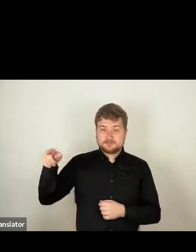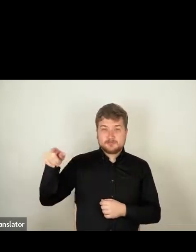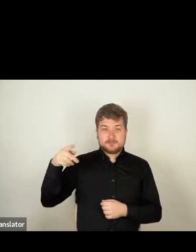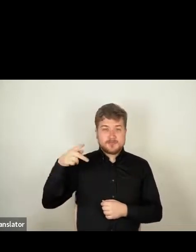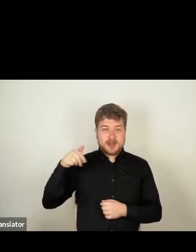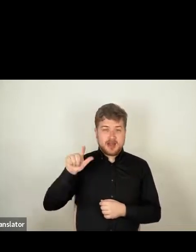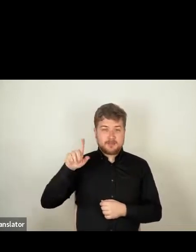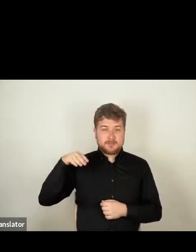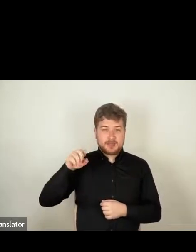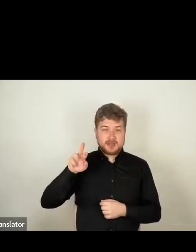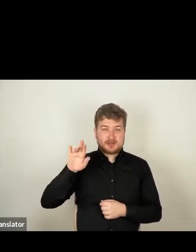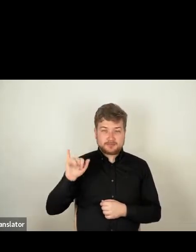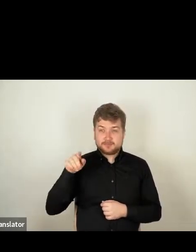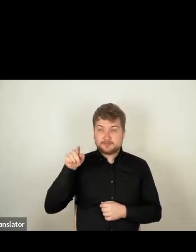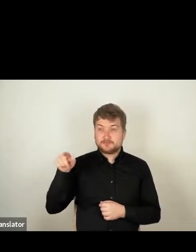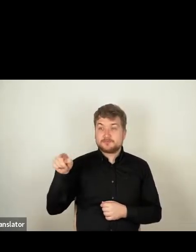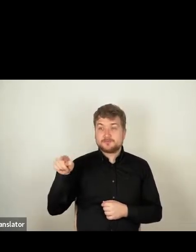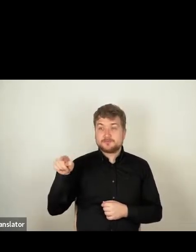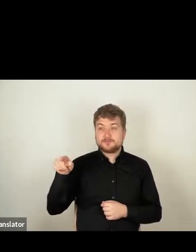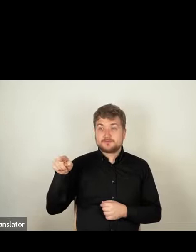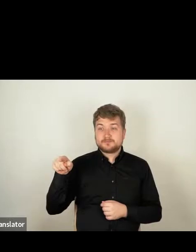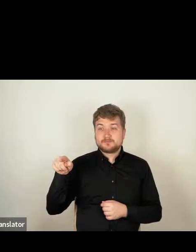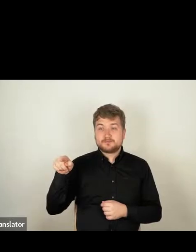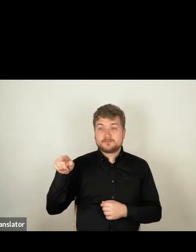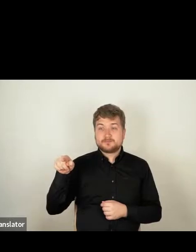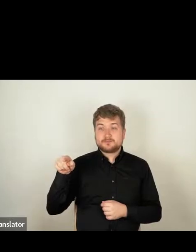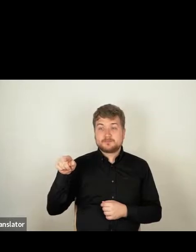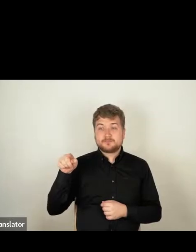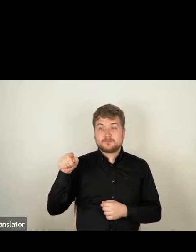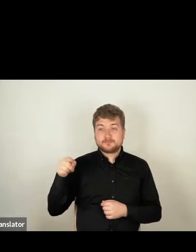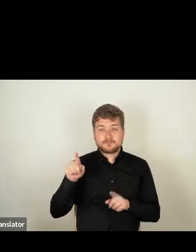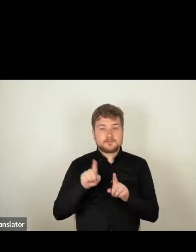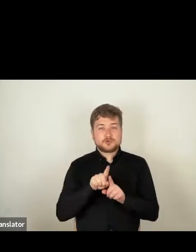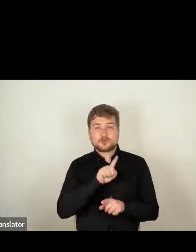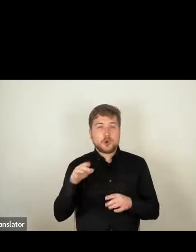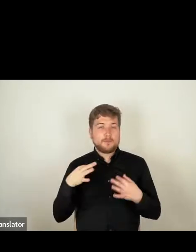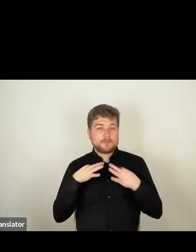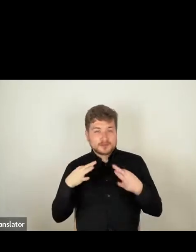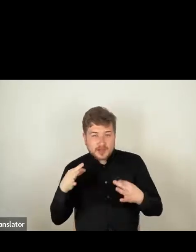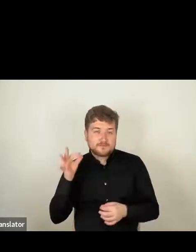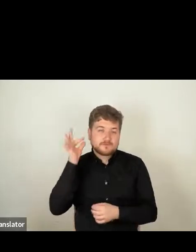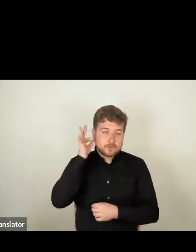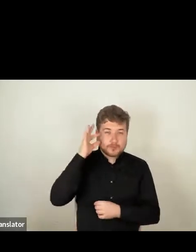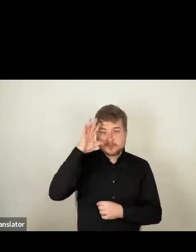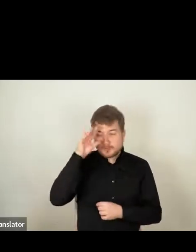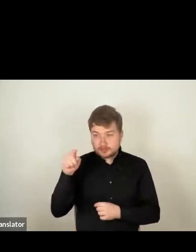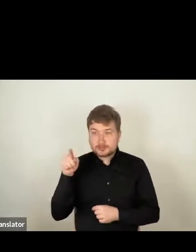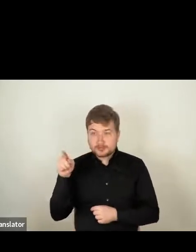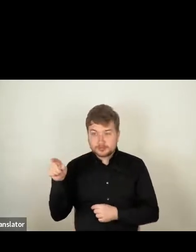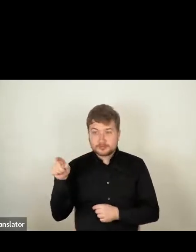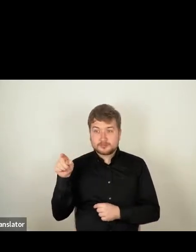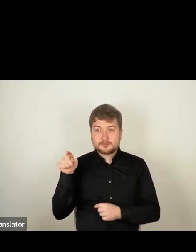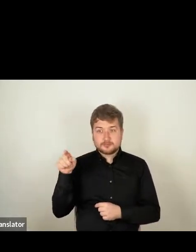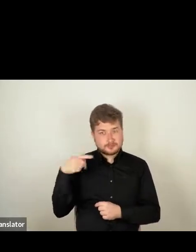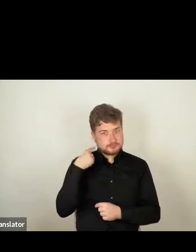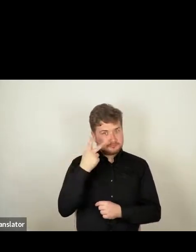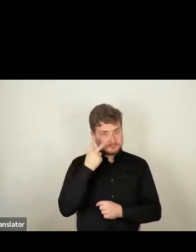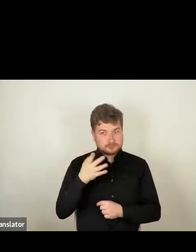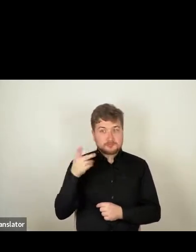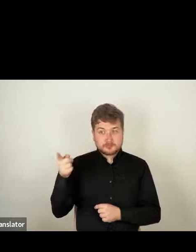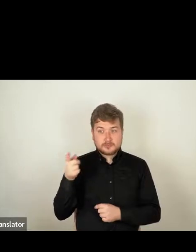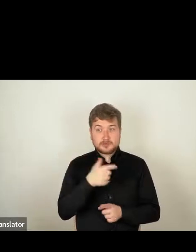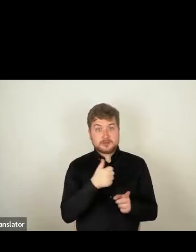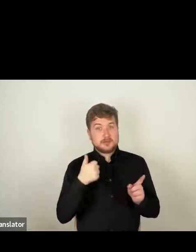is something in Canada that we're seized with, that the idea that gender is not necessarily always male and female. And most